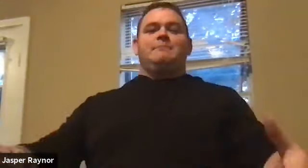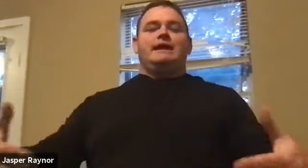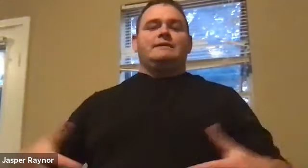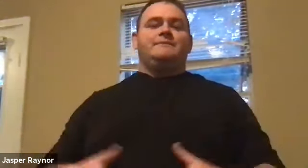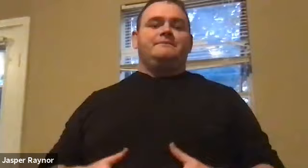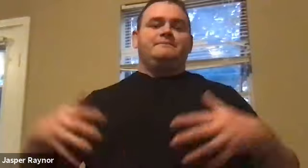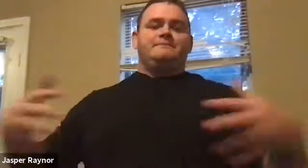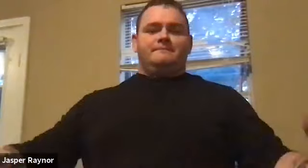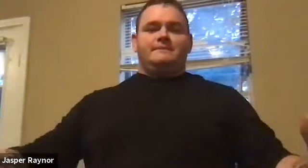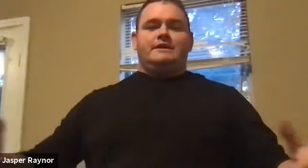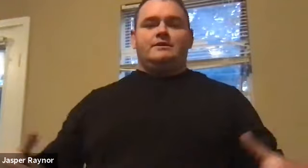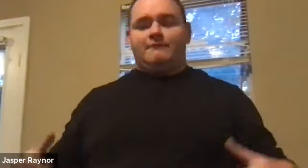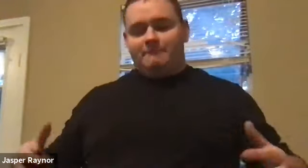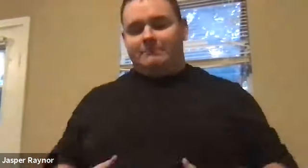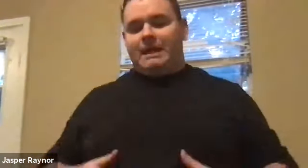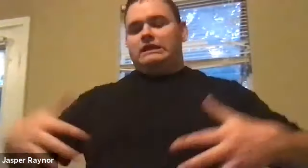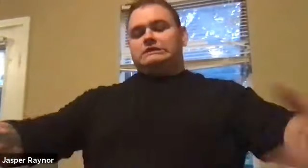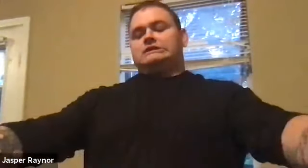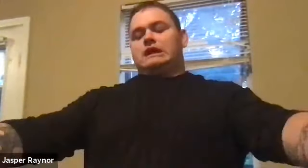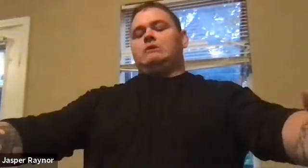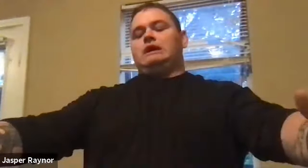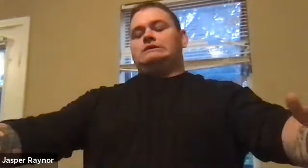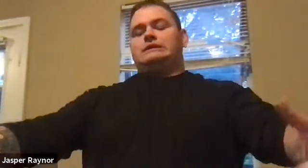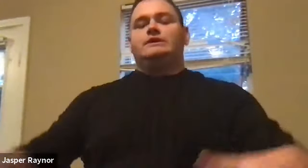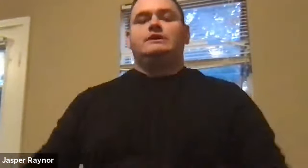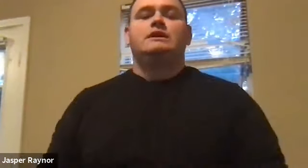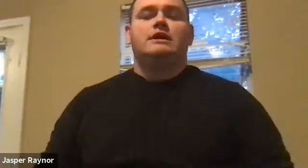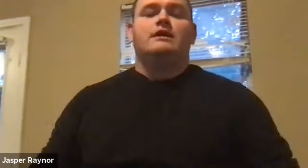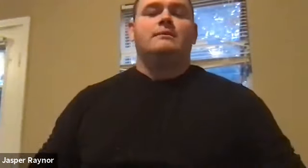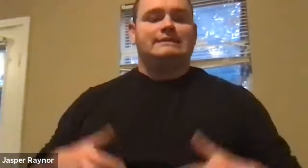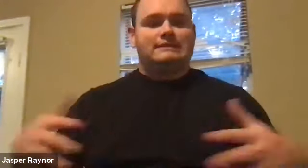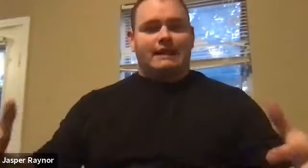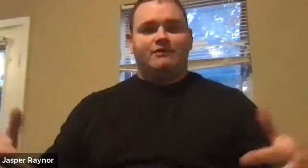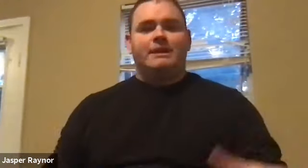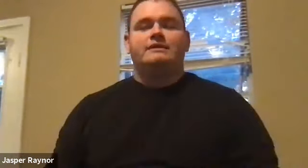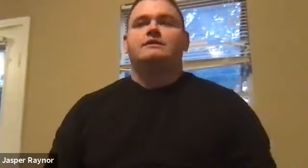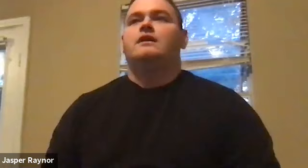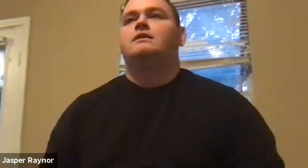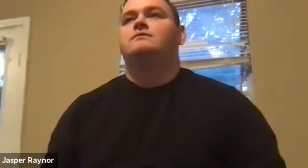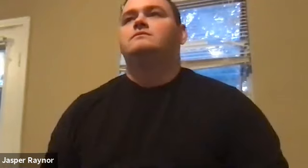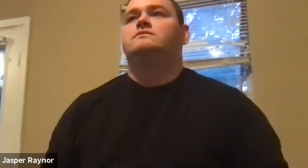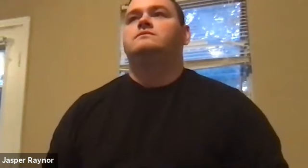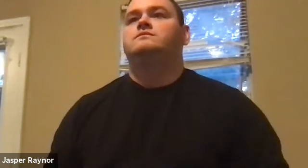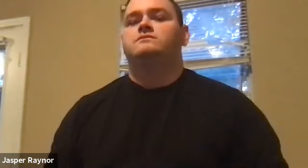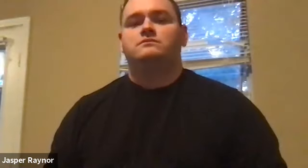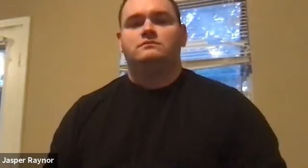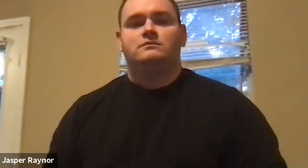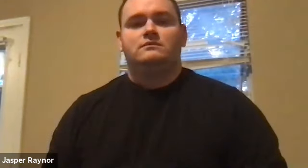big. And you have Okay. a big belly that sticks out way out to here. That's a sign for big. But you wouldn't say big, like in front of